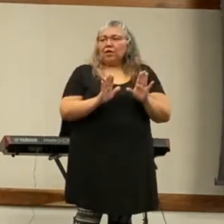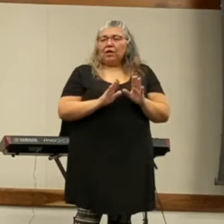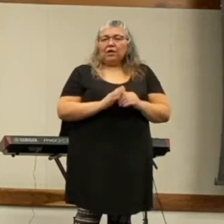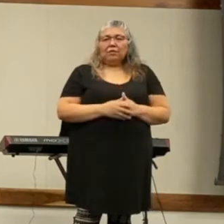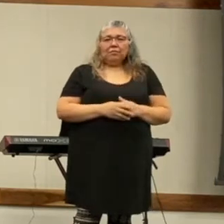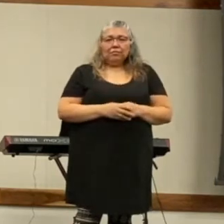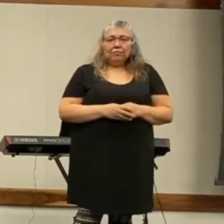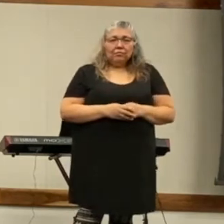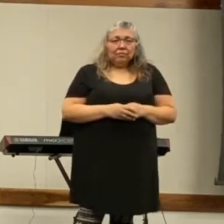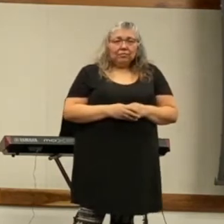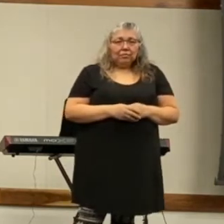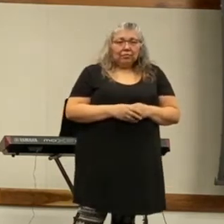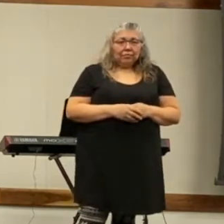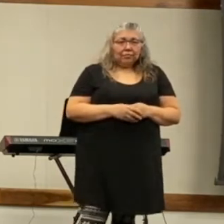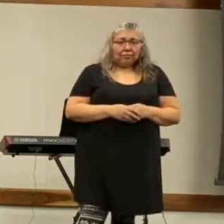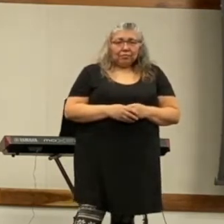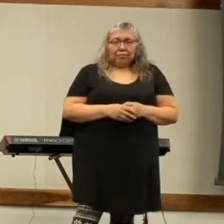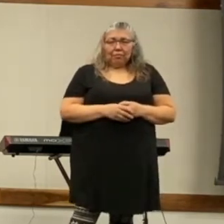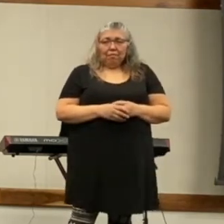wonderful.